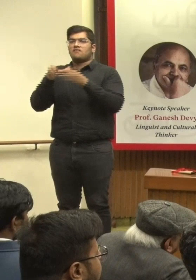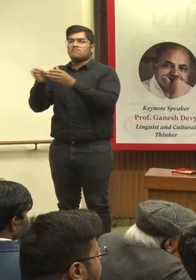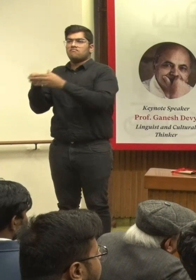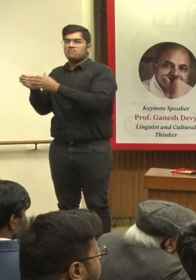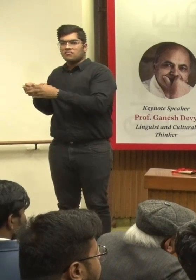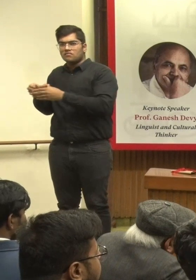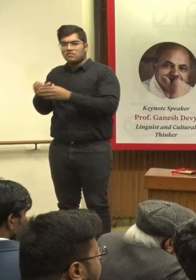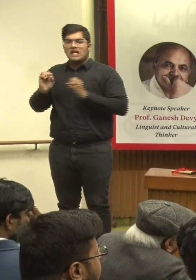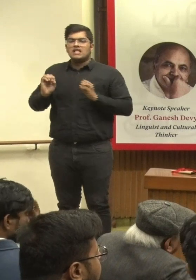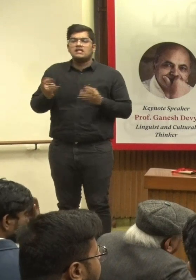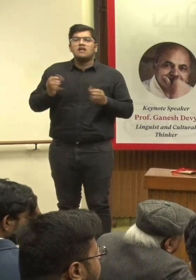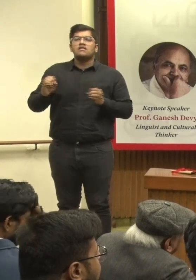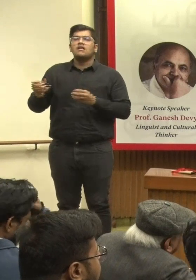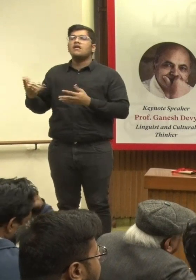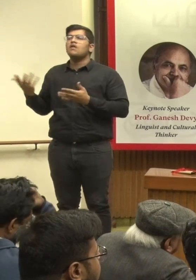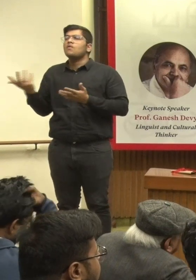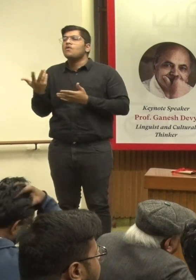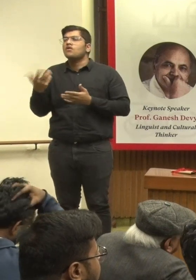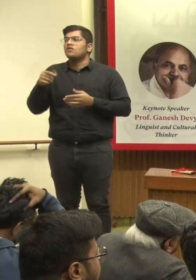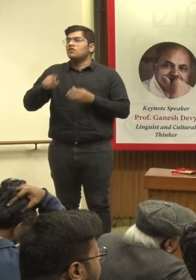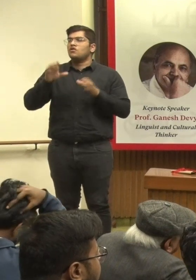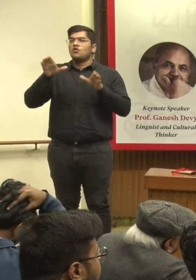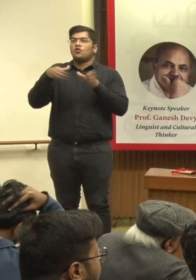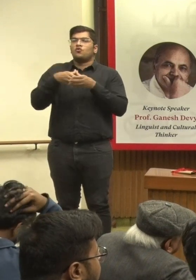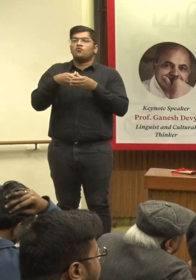which keep us different groups.